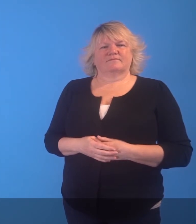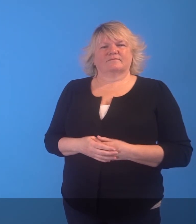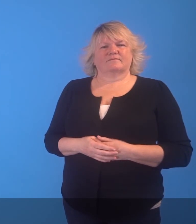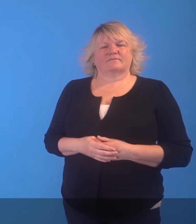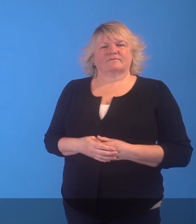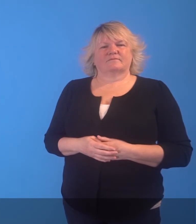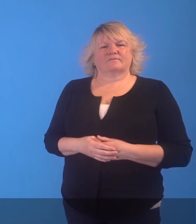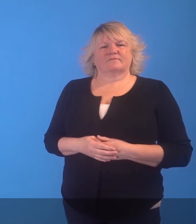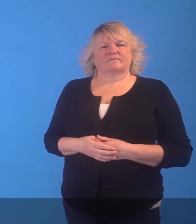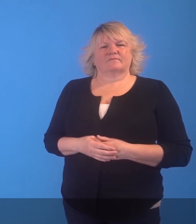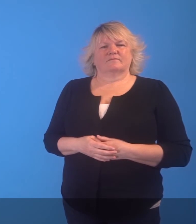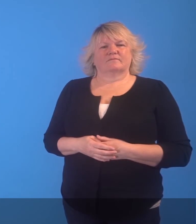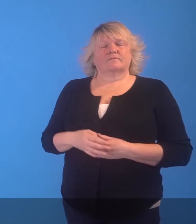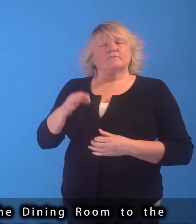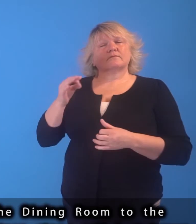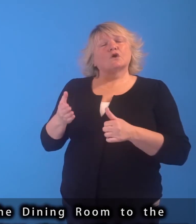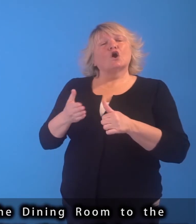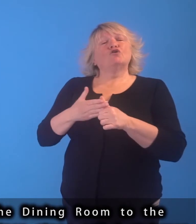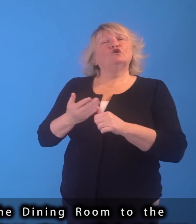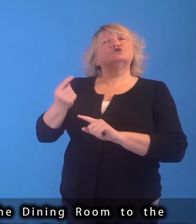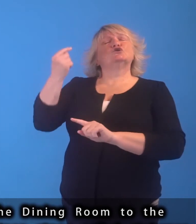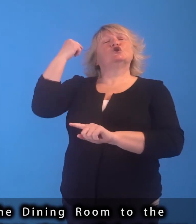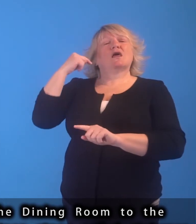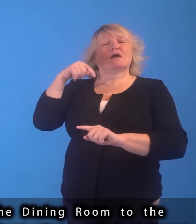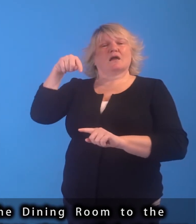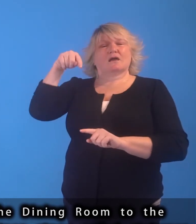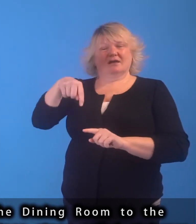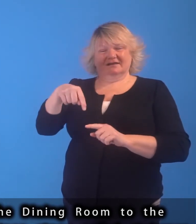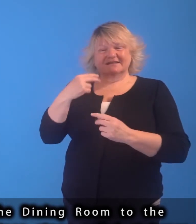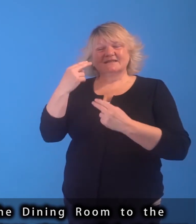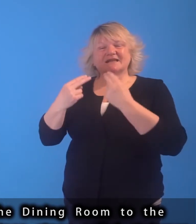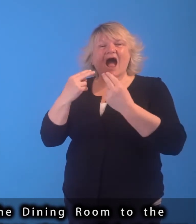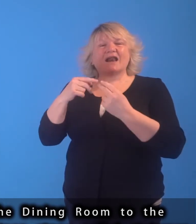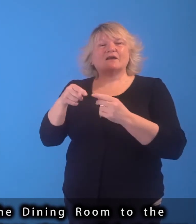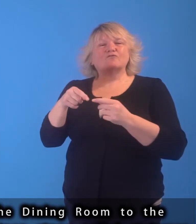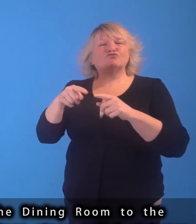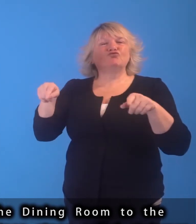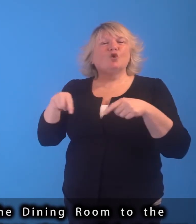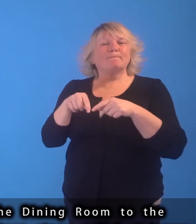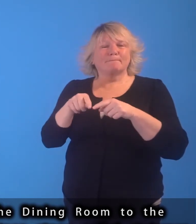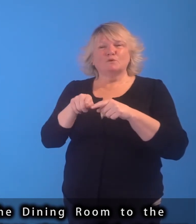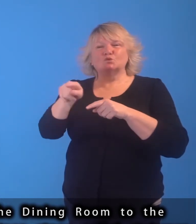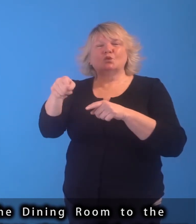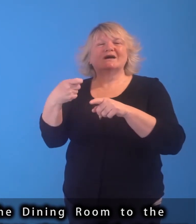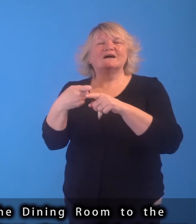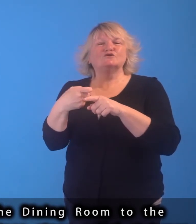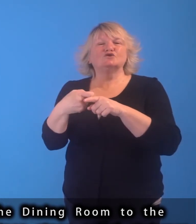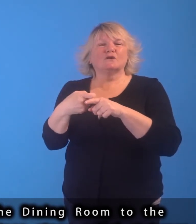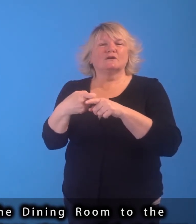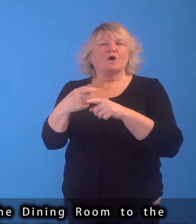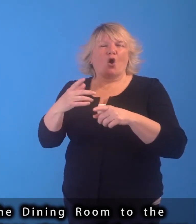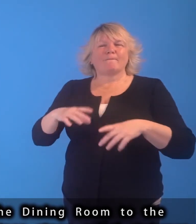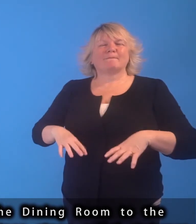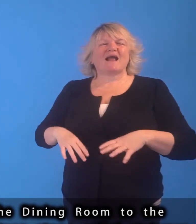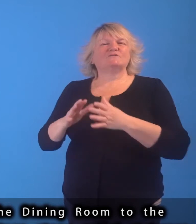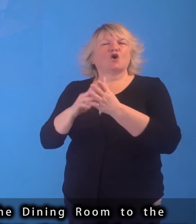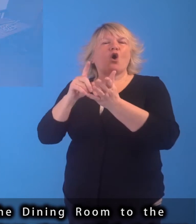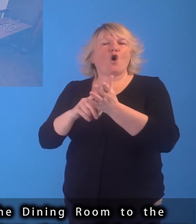It is made of Spanish mahogany and originally was not decorated.